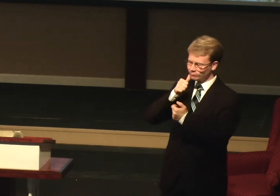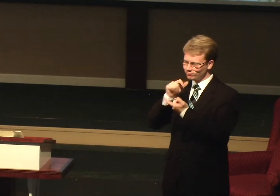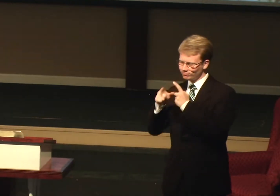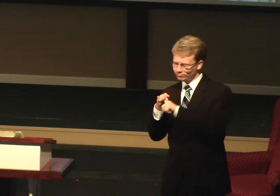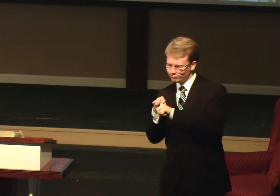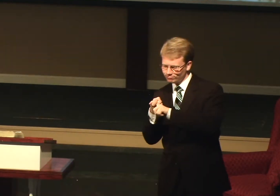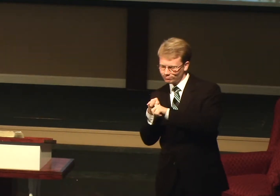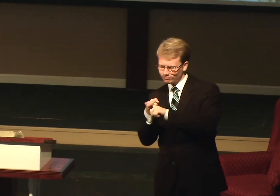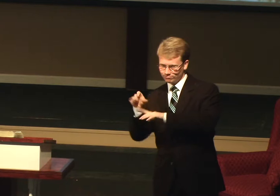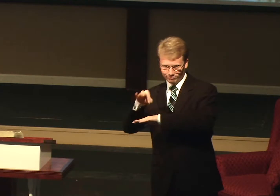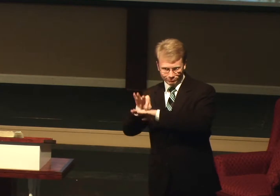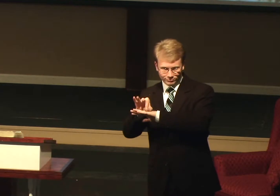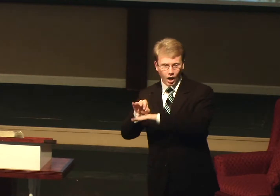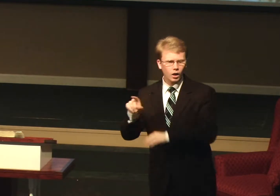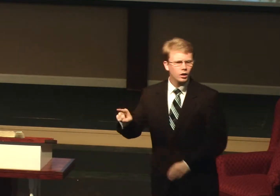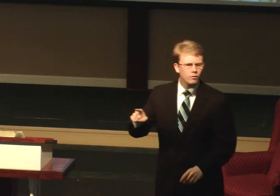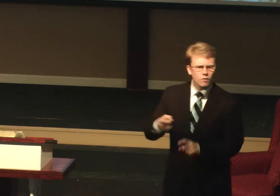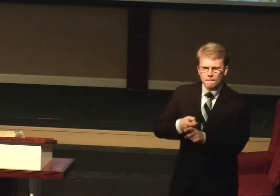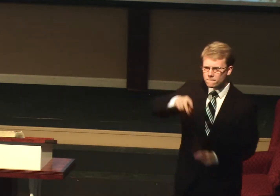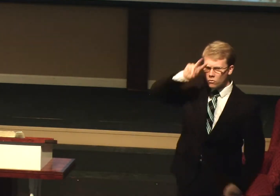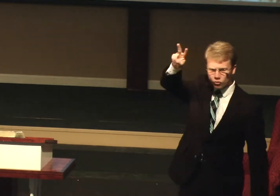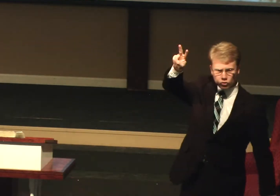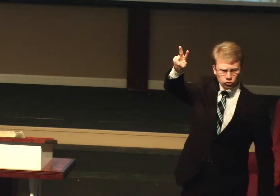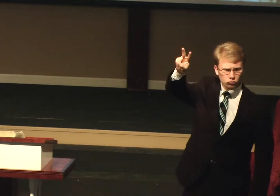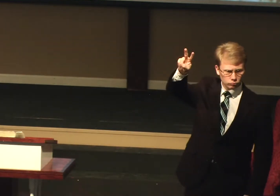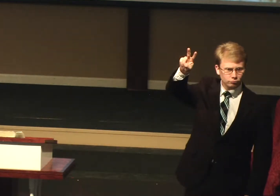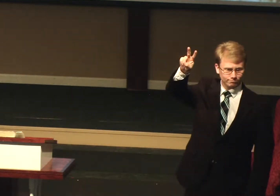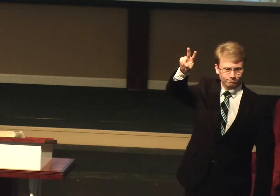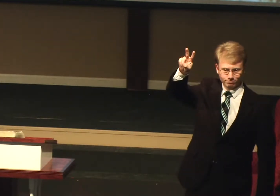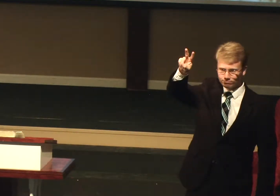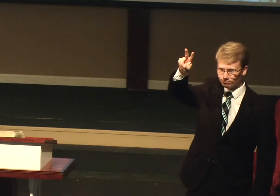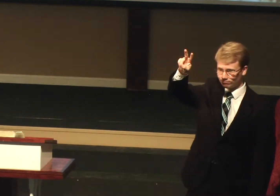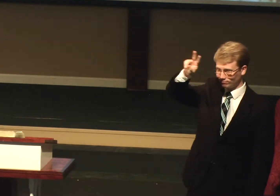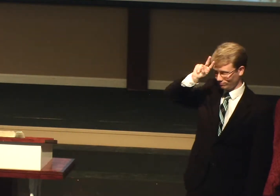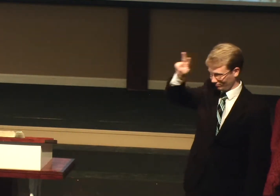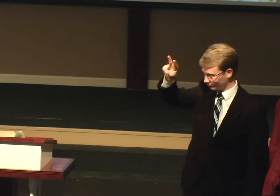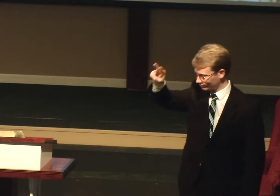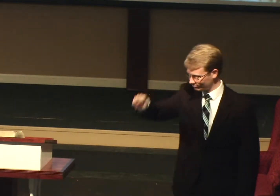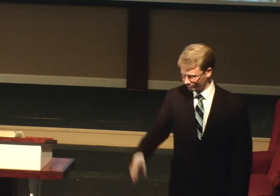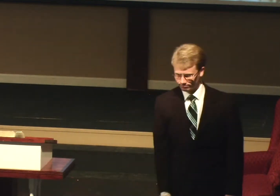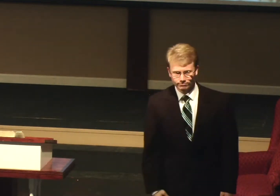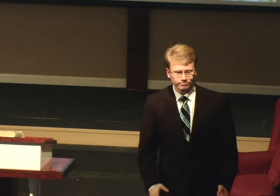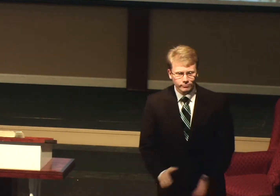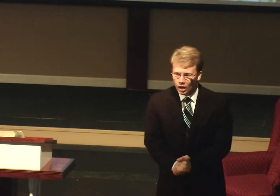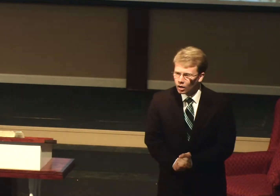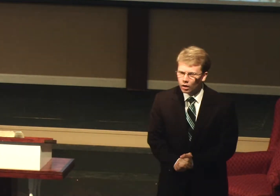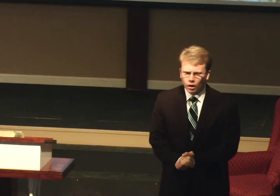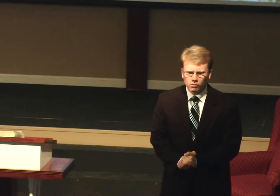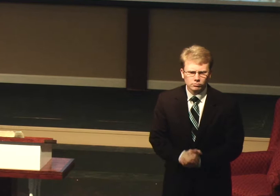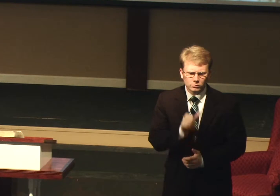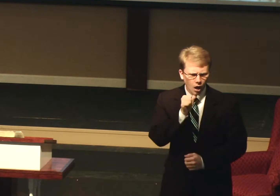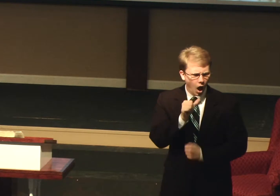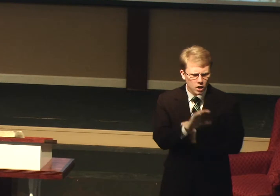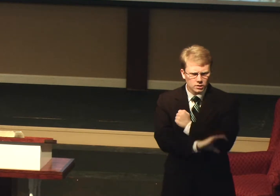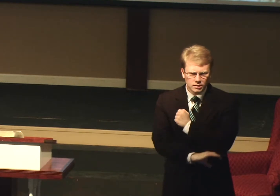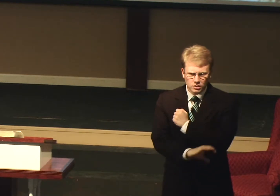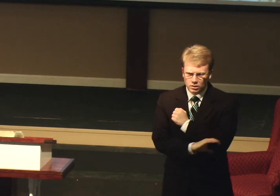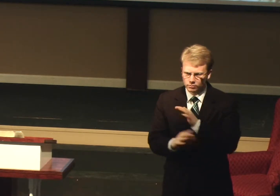Like I was just talking about, we were girlfriend, boyfriends before, and then you are now engaged there in Peru.